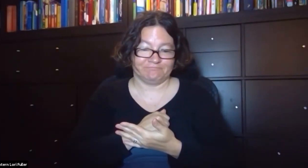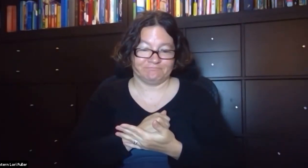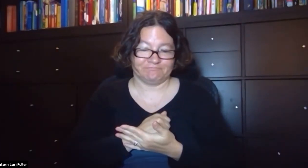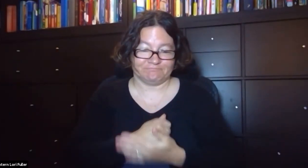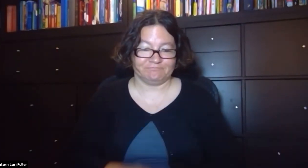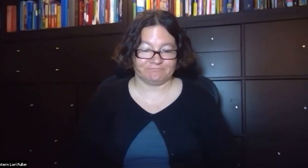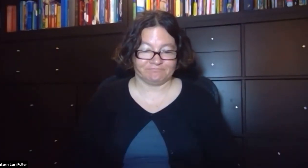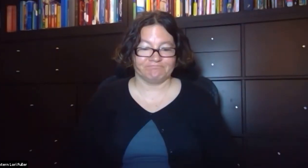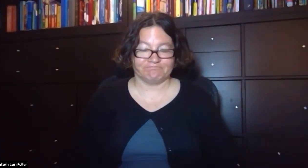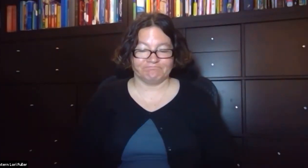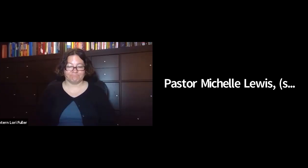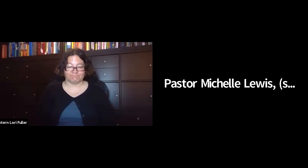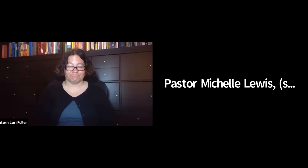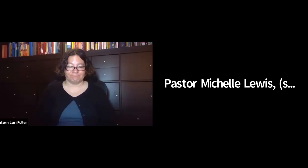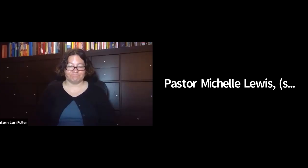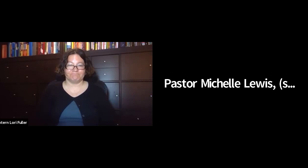Amen.